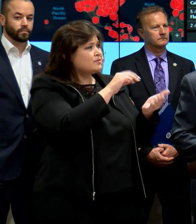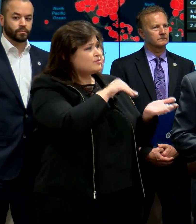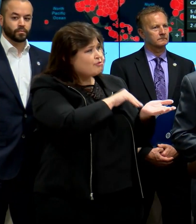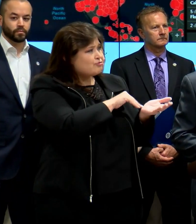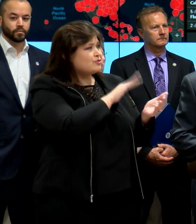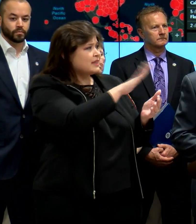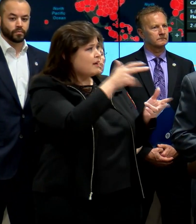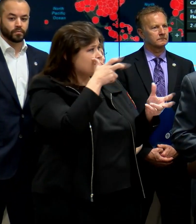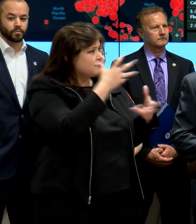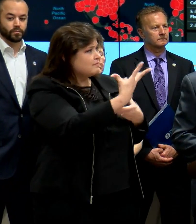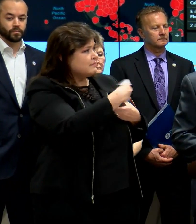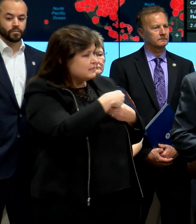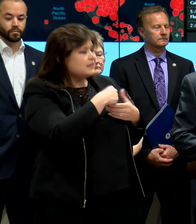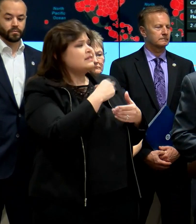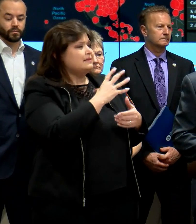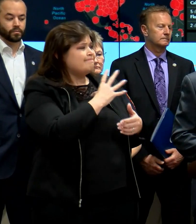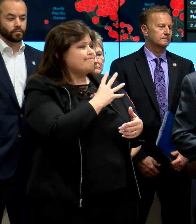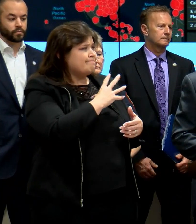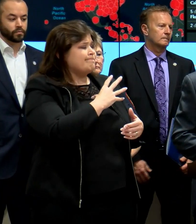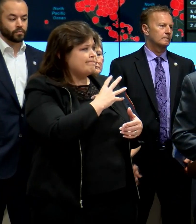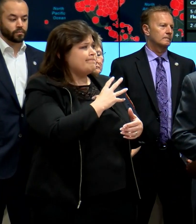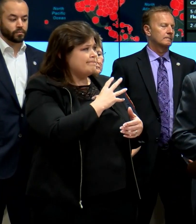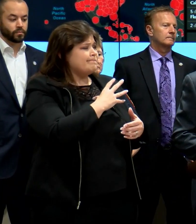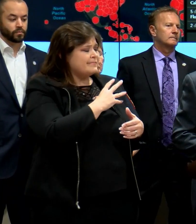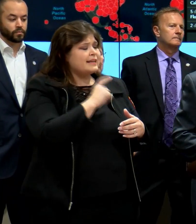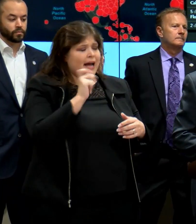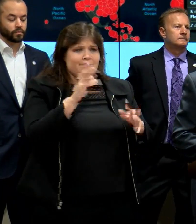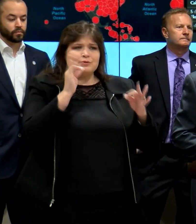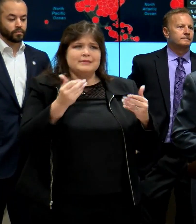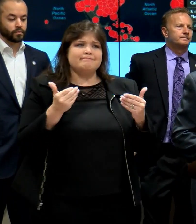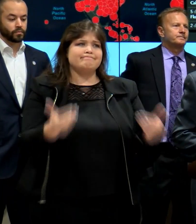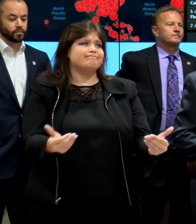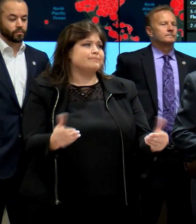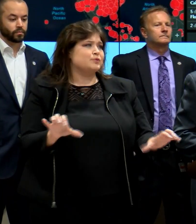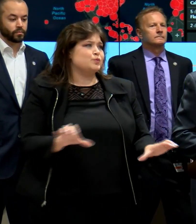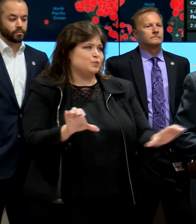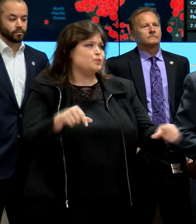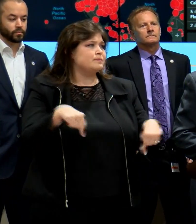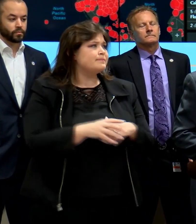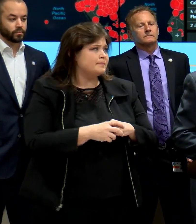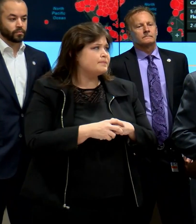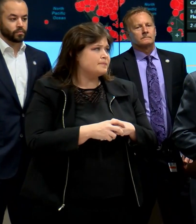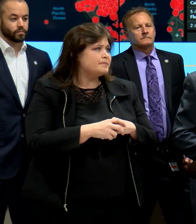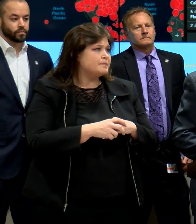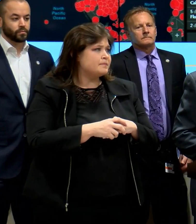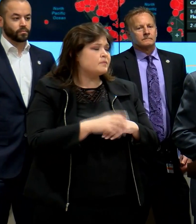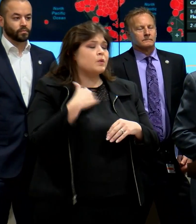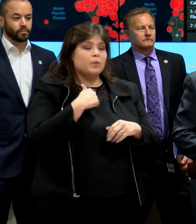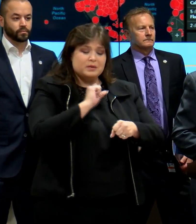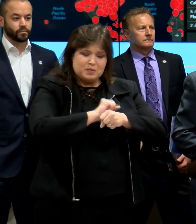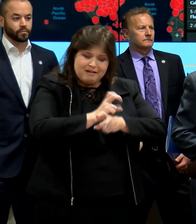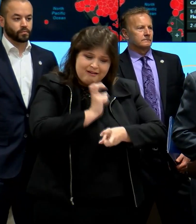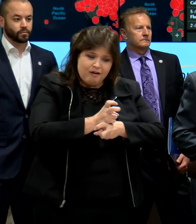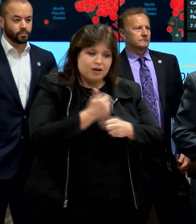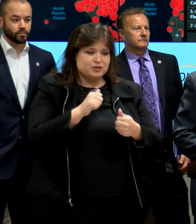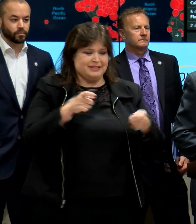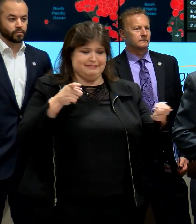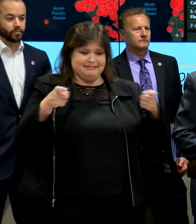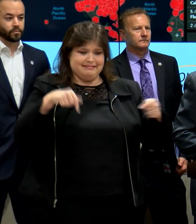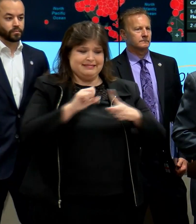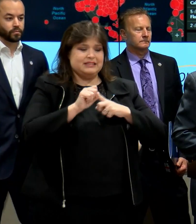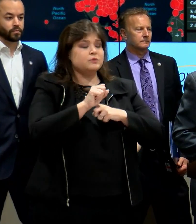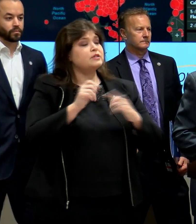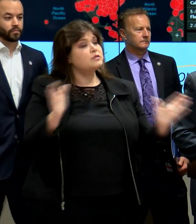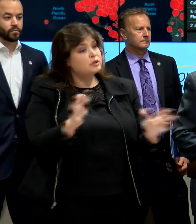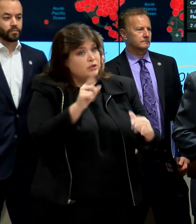So we'll continue to work very diligently to get this situation under control, and we just